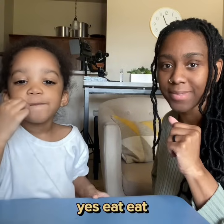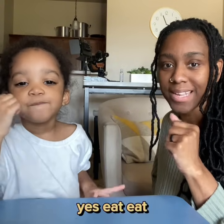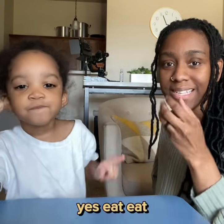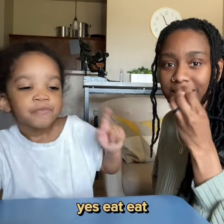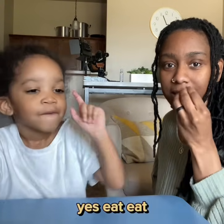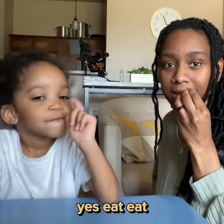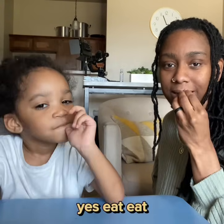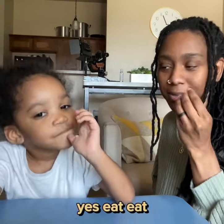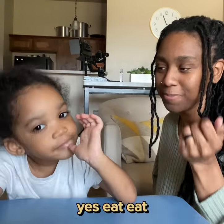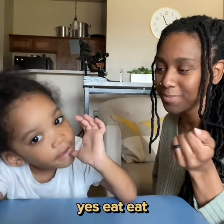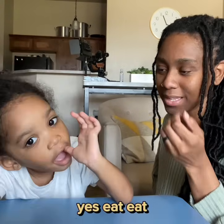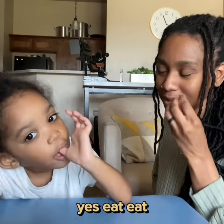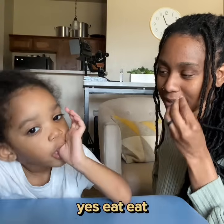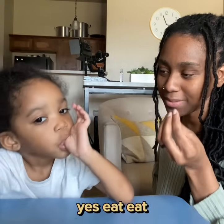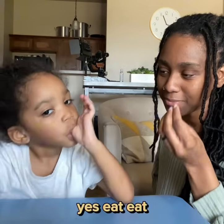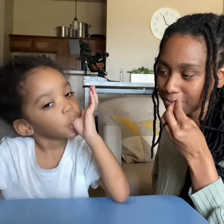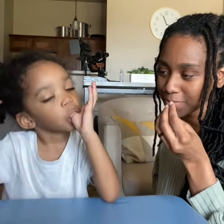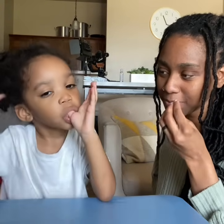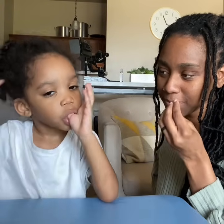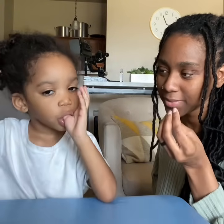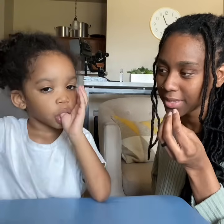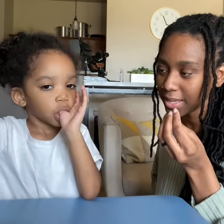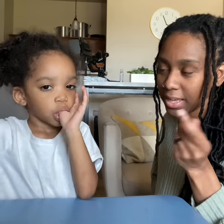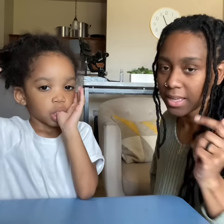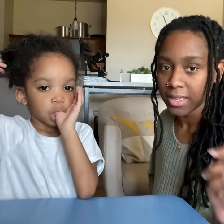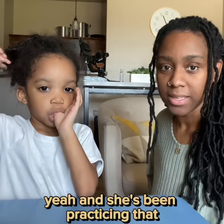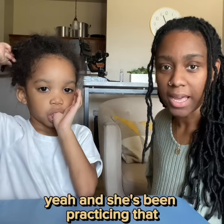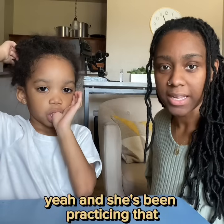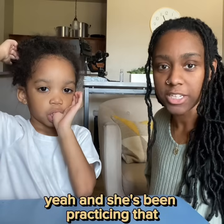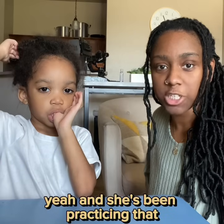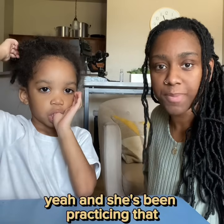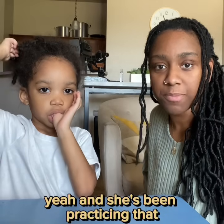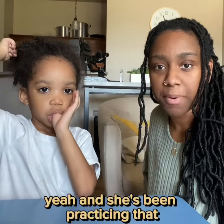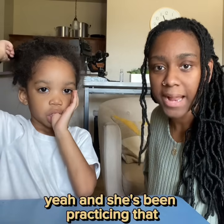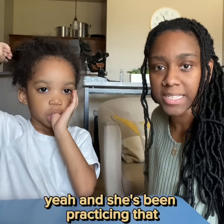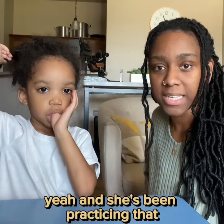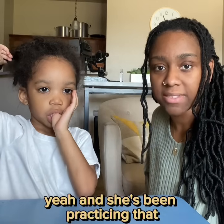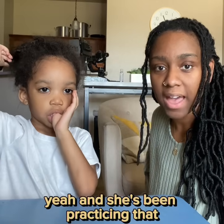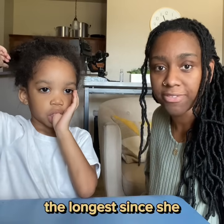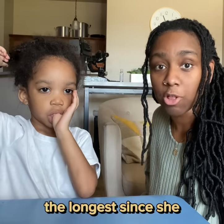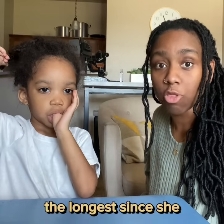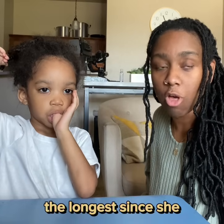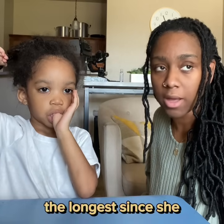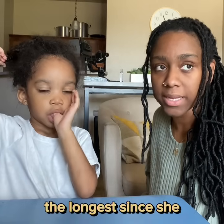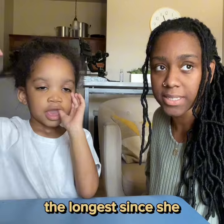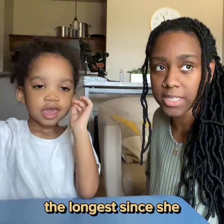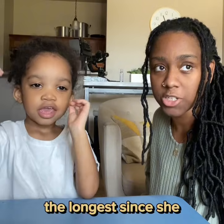Yes, eat, eat, eat. Yeah, and she's been practicing that the longest since she,